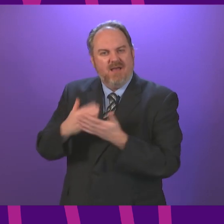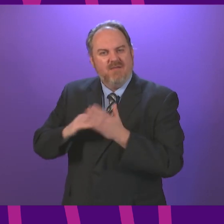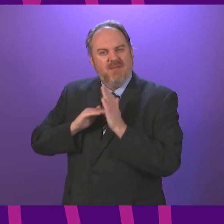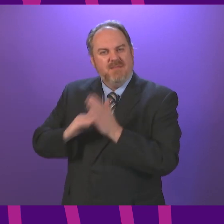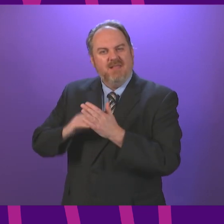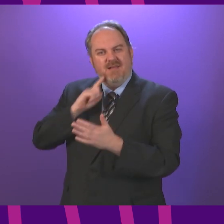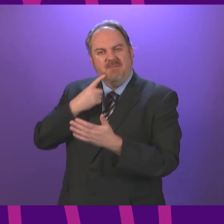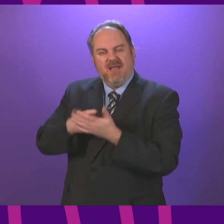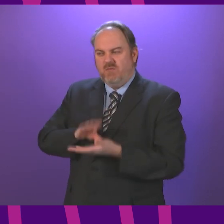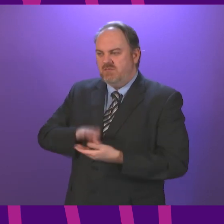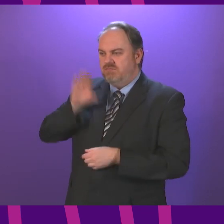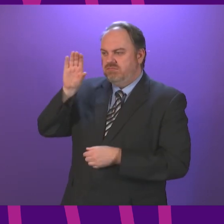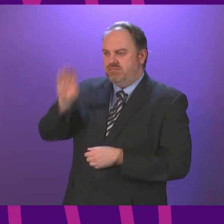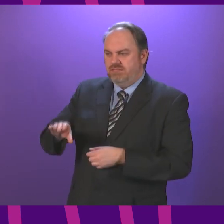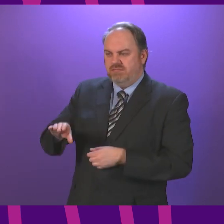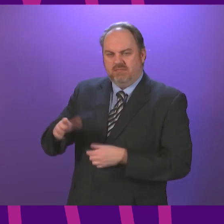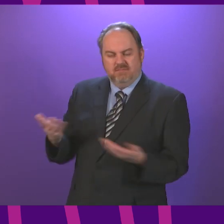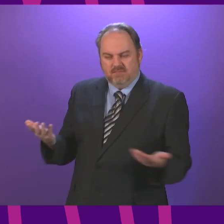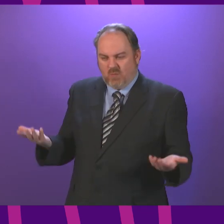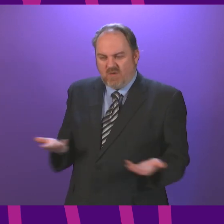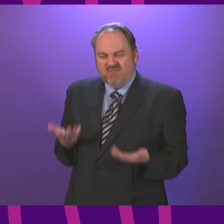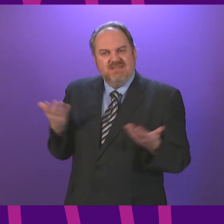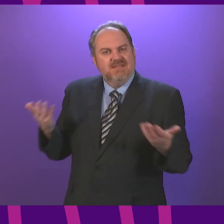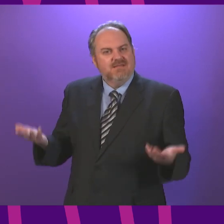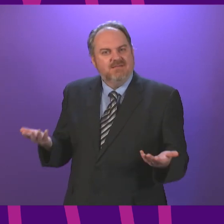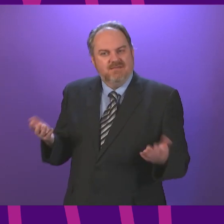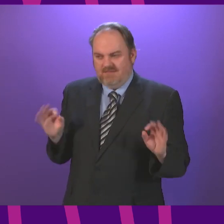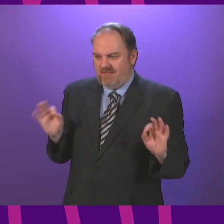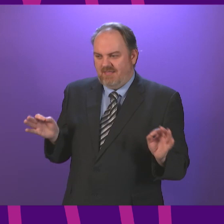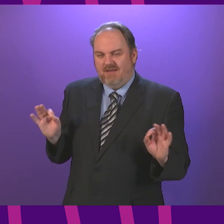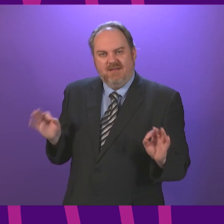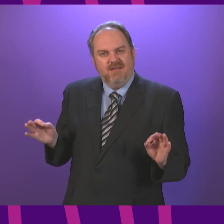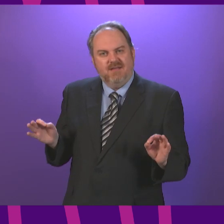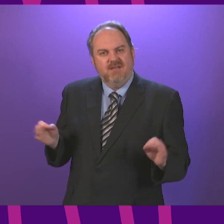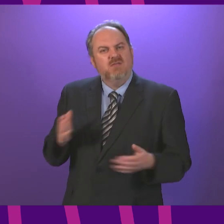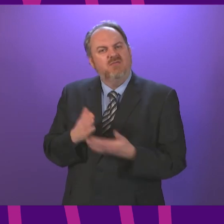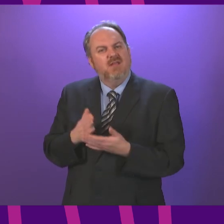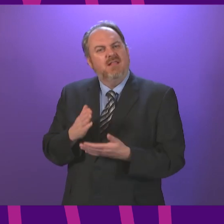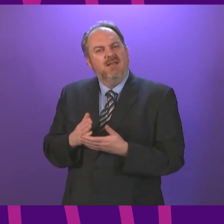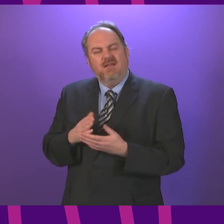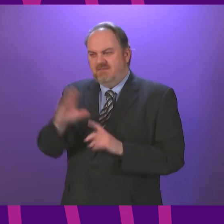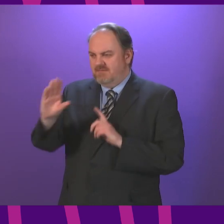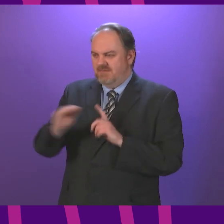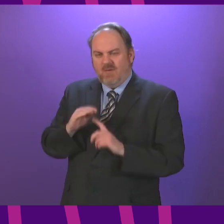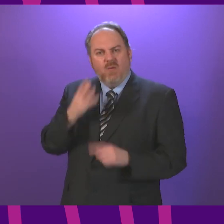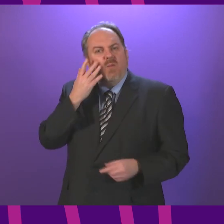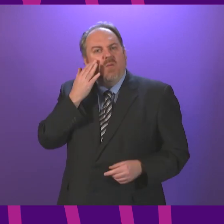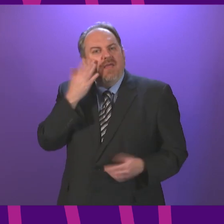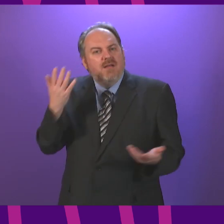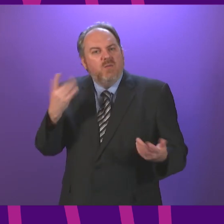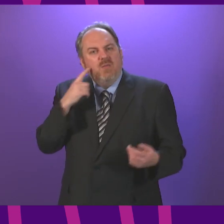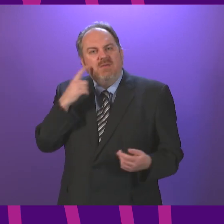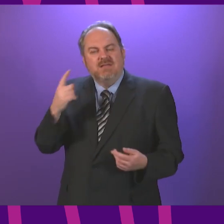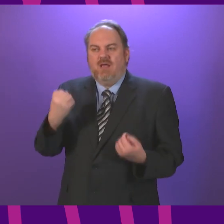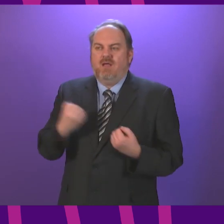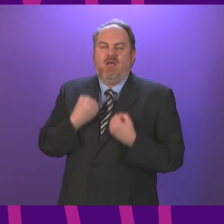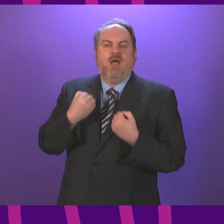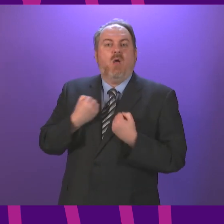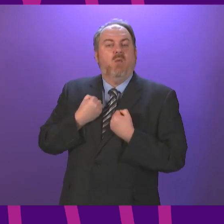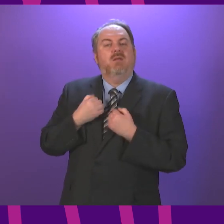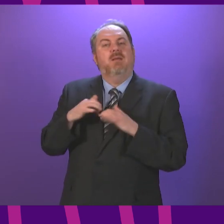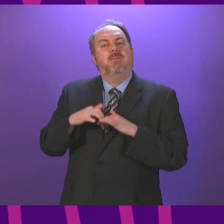of taxpayers' money there is no sight of this energy company. So can the First Minister tell us when will we see the publicly owned energy